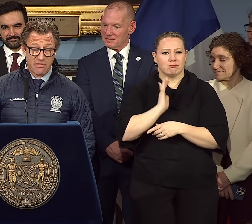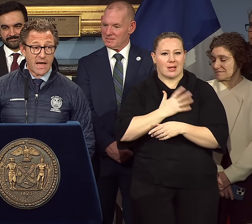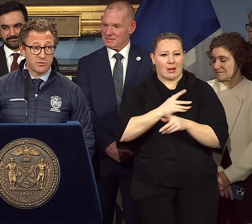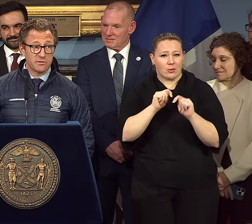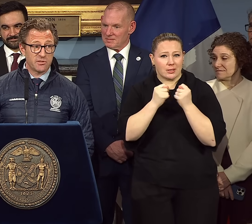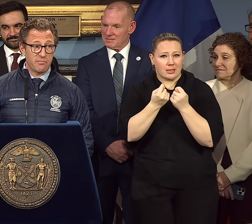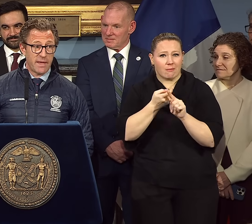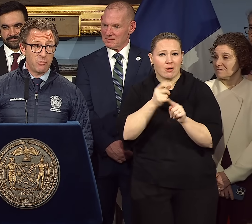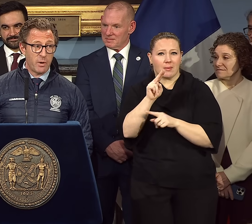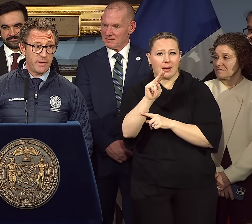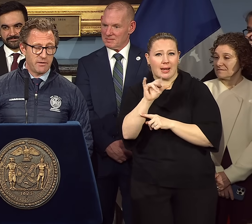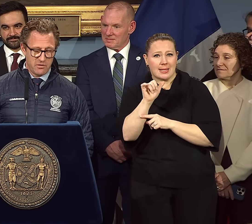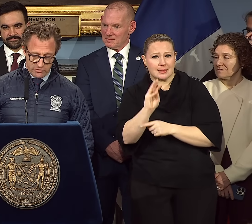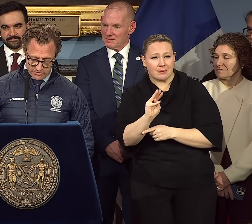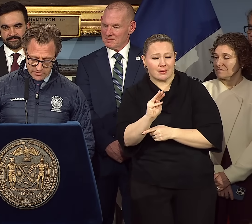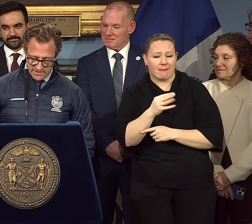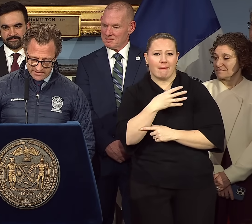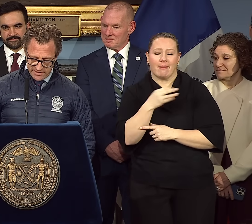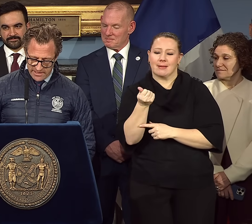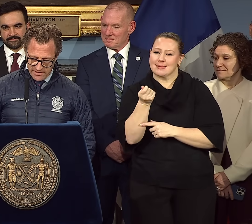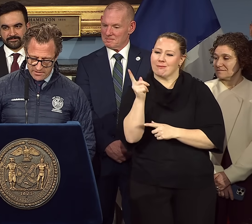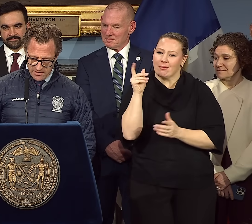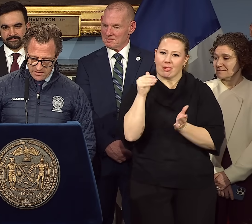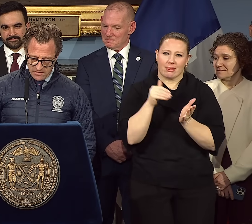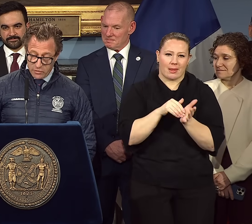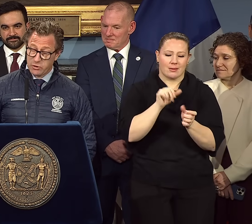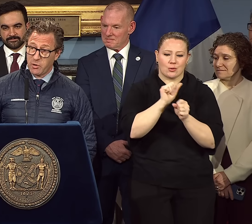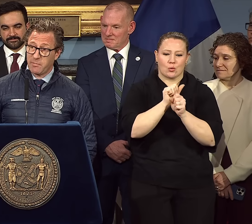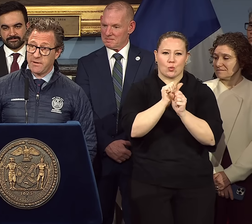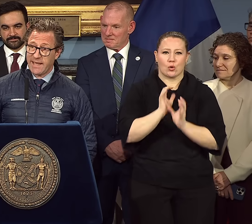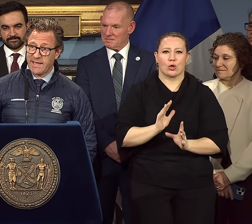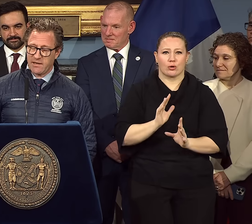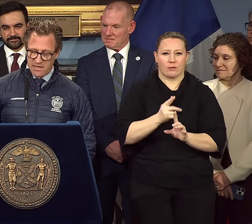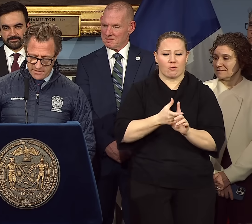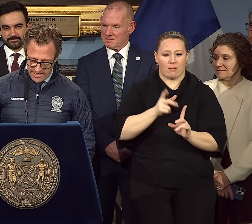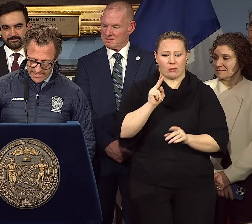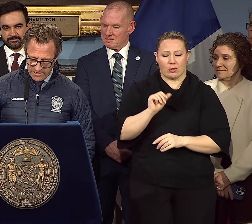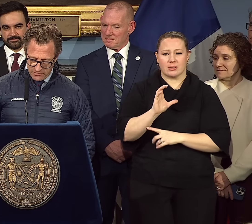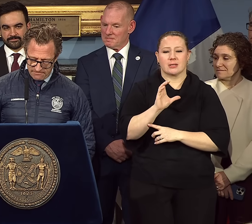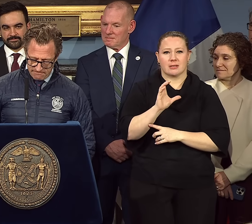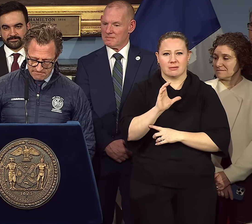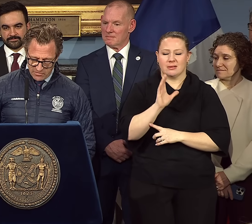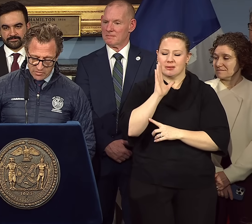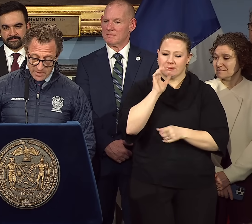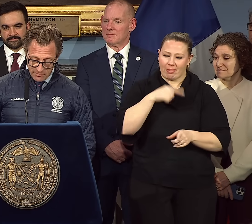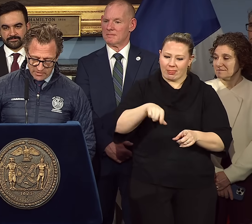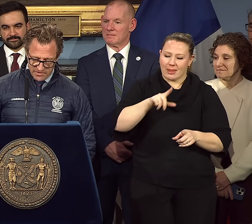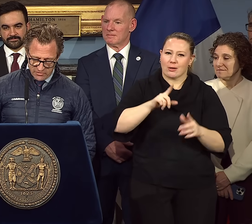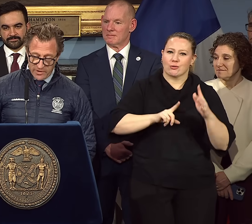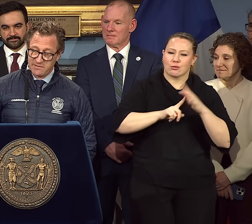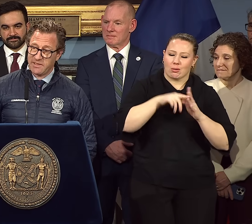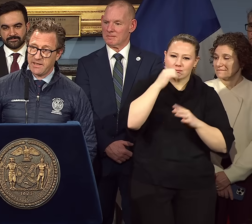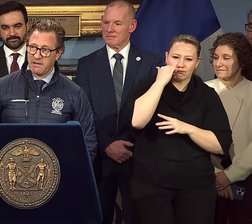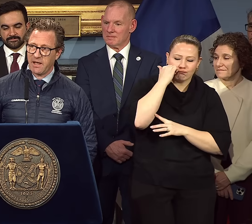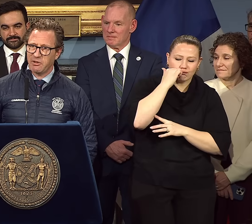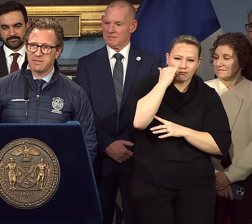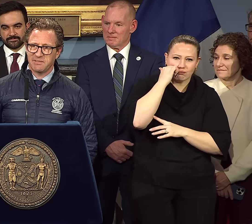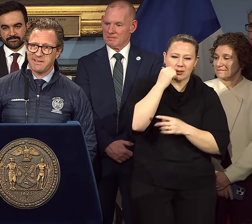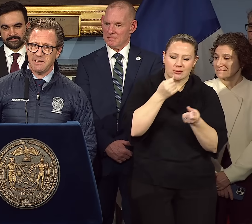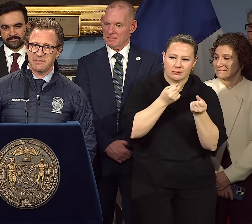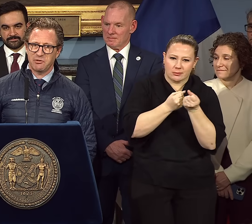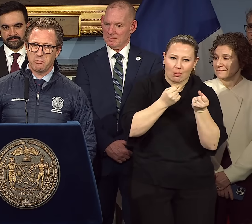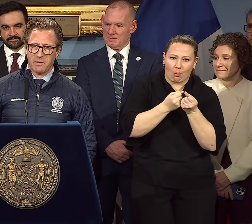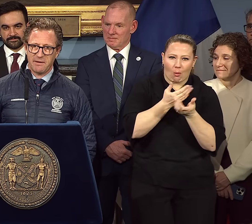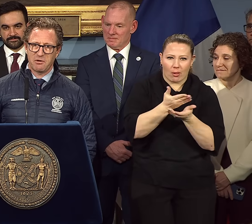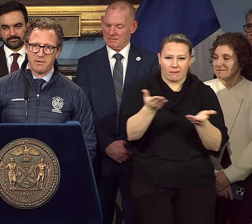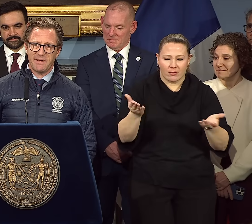and the thousands of men and women who serve this city, who show up day in and day out for the people of this great city. I know this